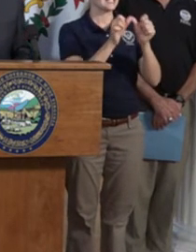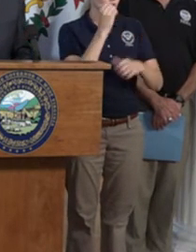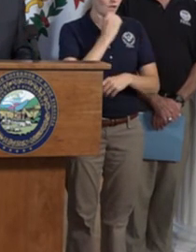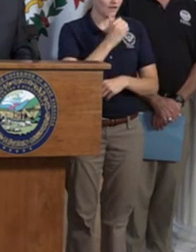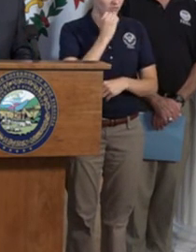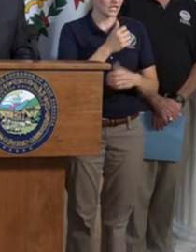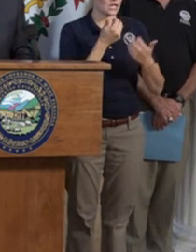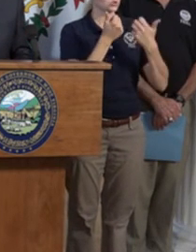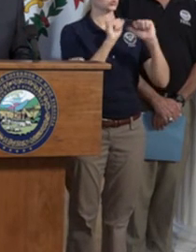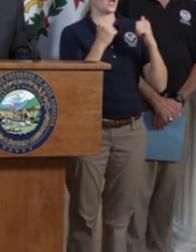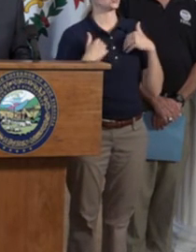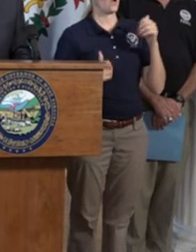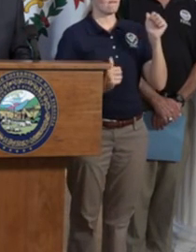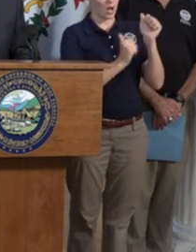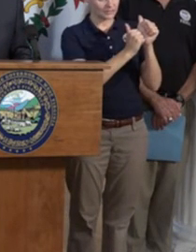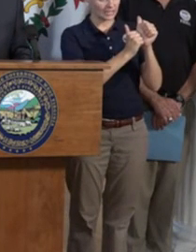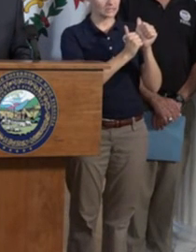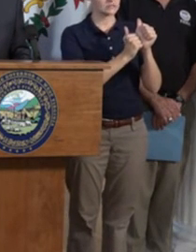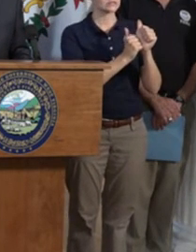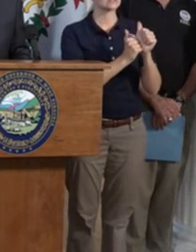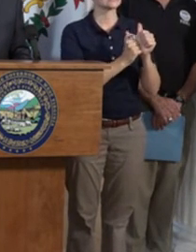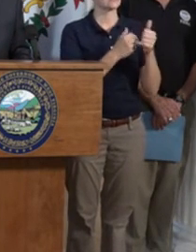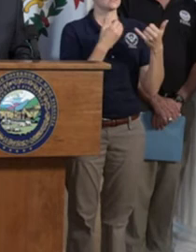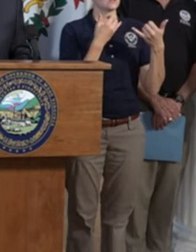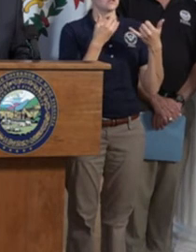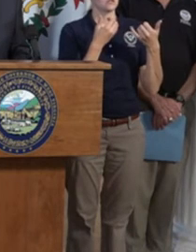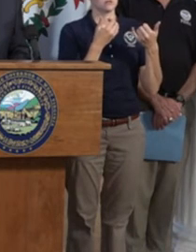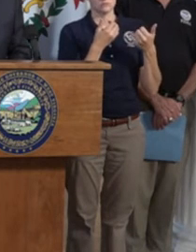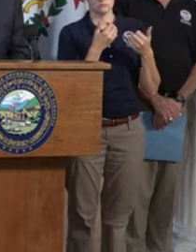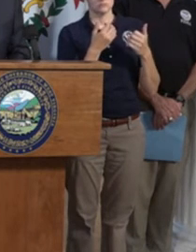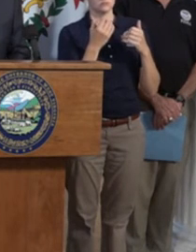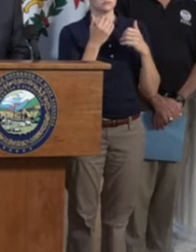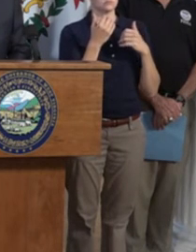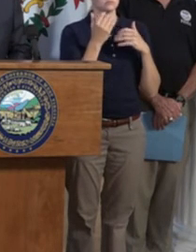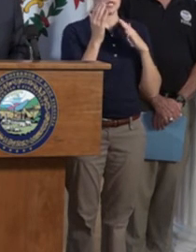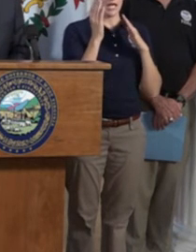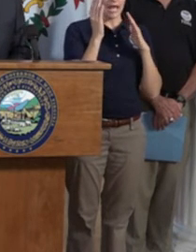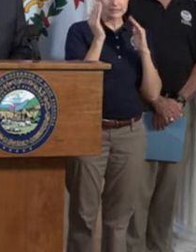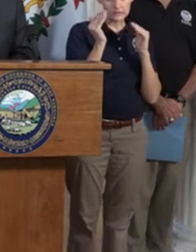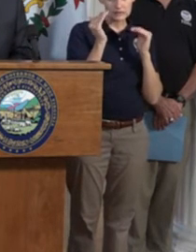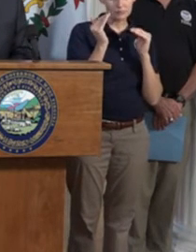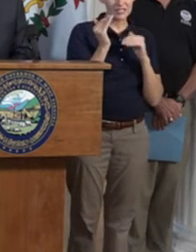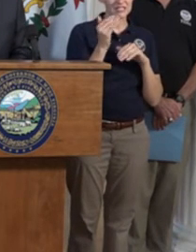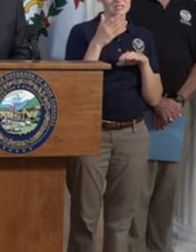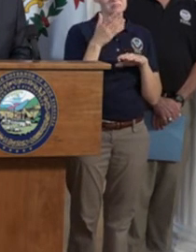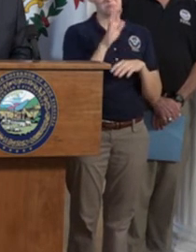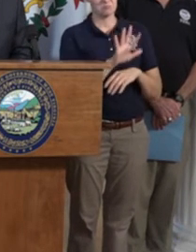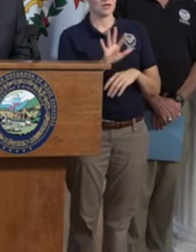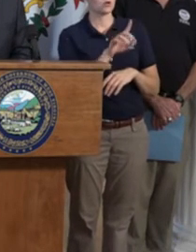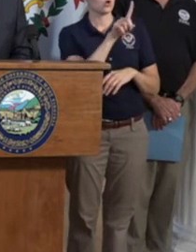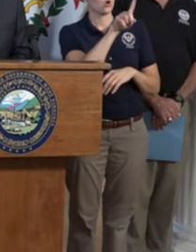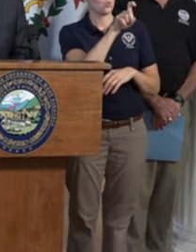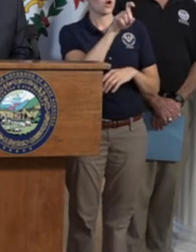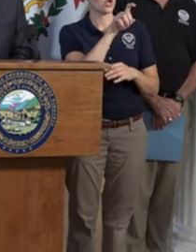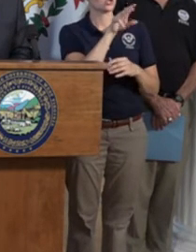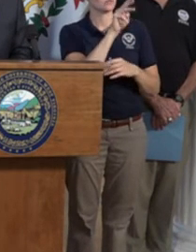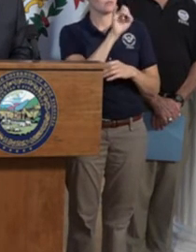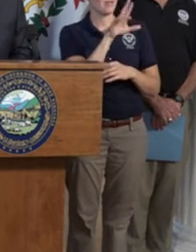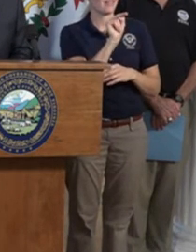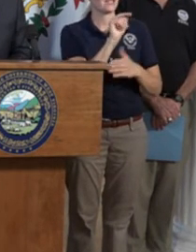get updates. We're anticipating well over $100 million of damage